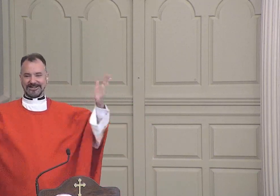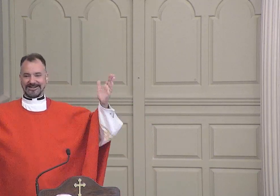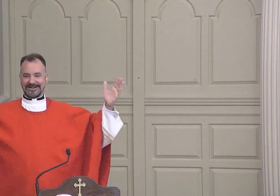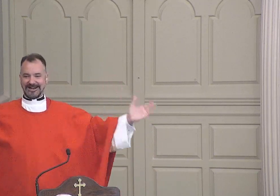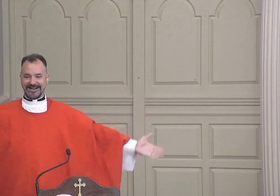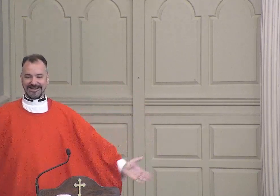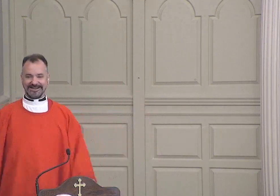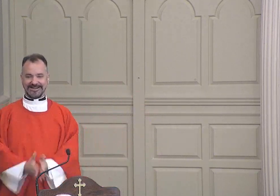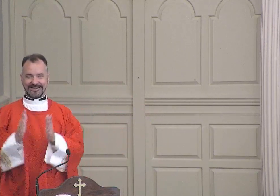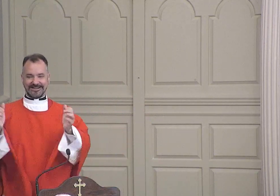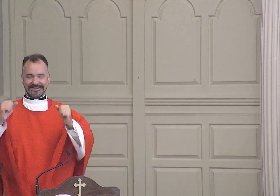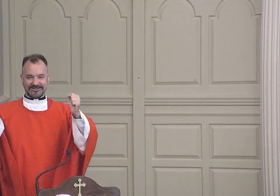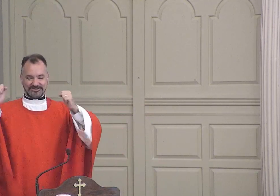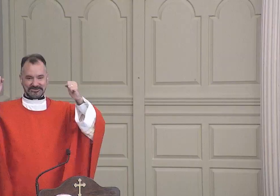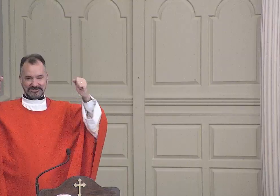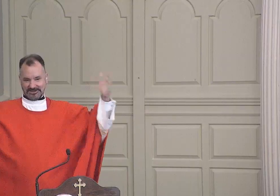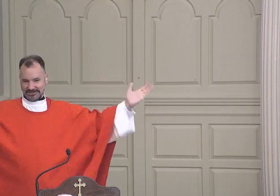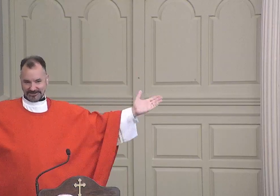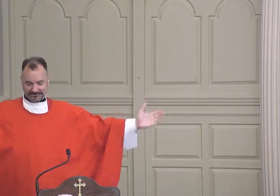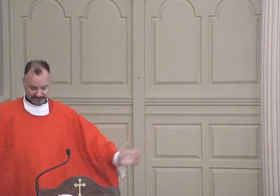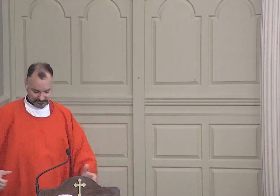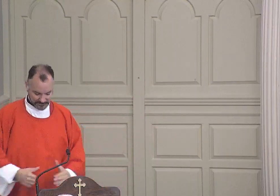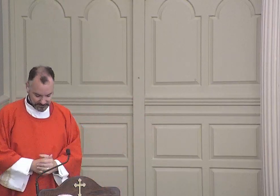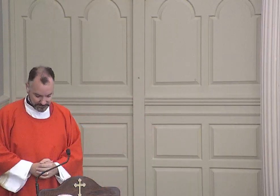alleluia, alleluia.